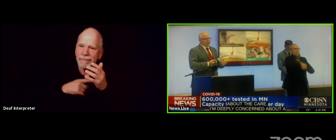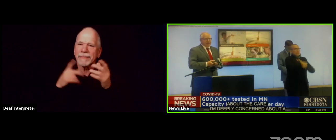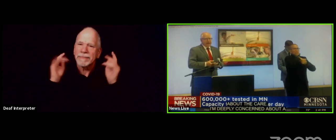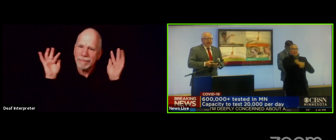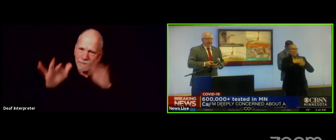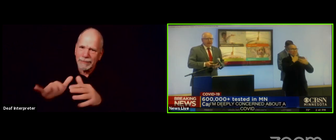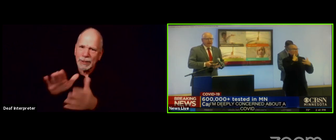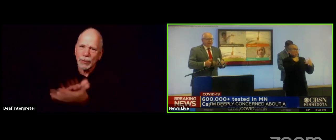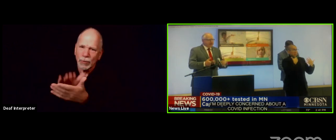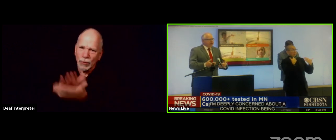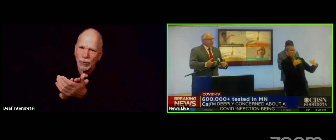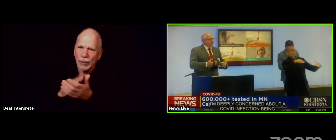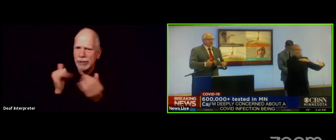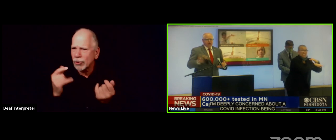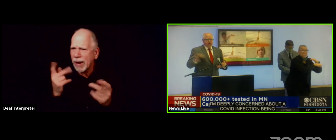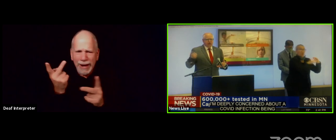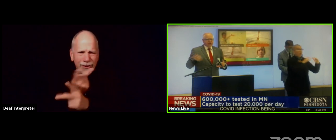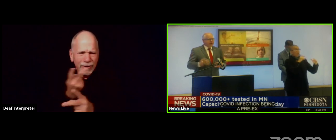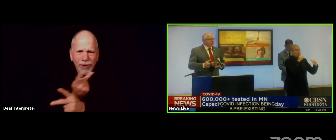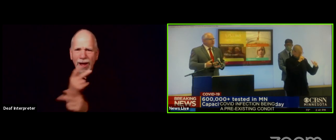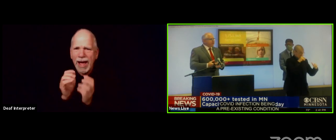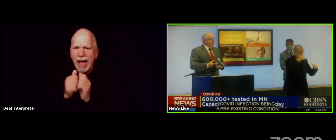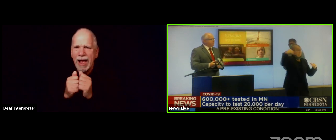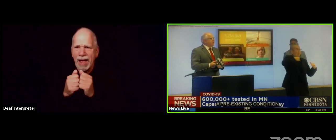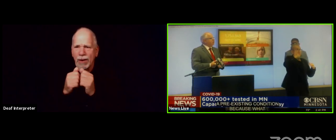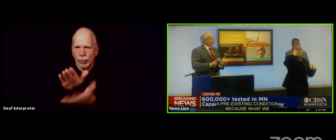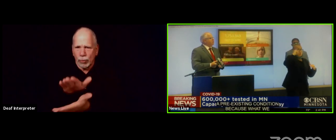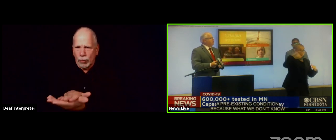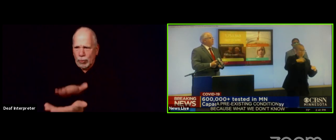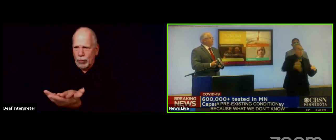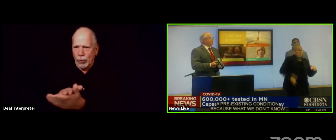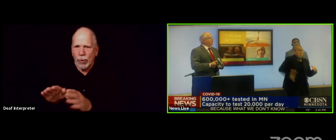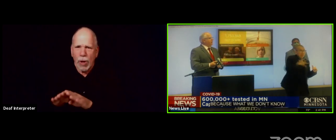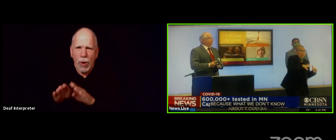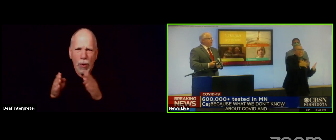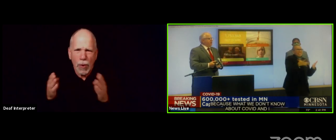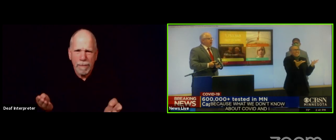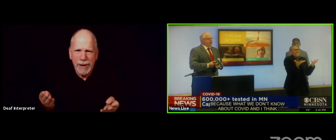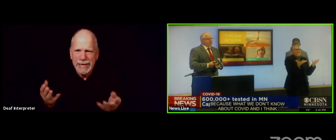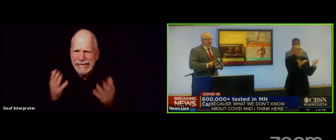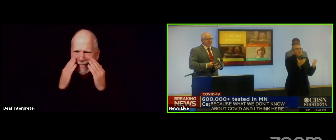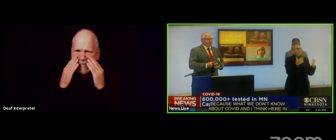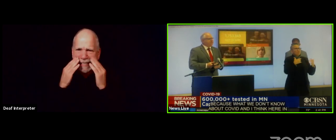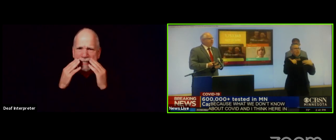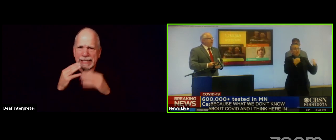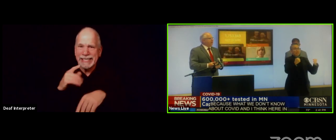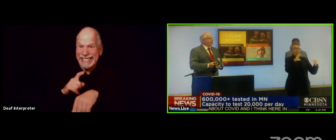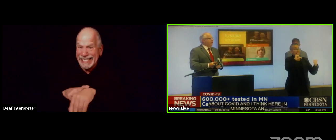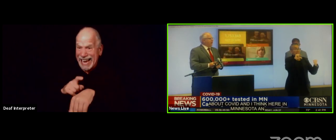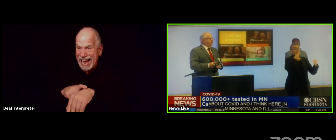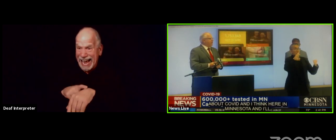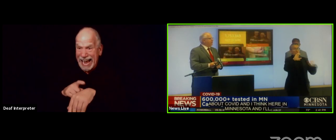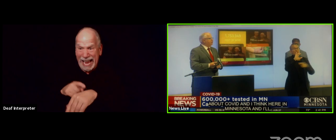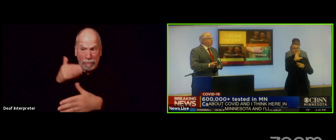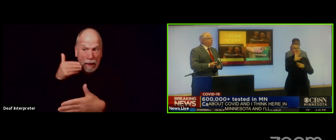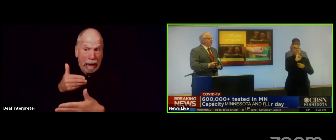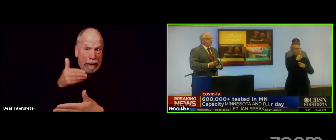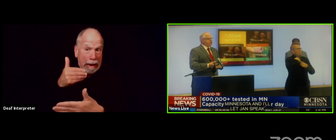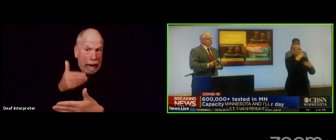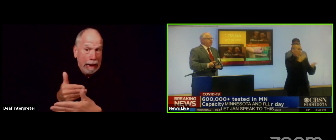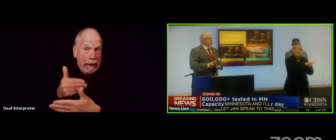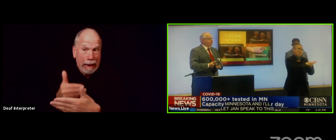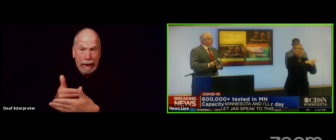COVID. And I think here in Minnesota, and I'll let Jan speak to this, the partnership with the health plans has been spectacular, and their interest in